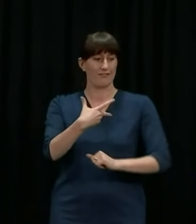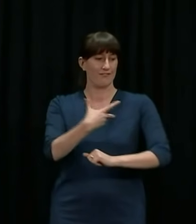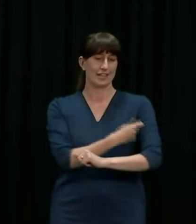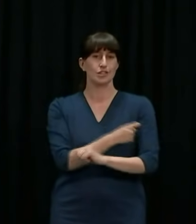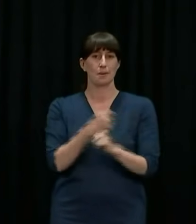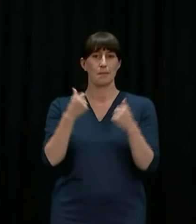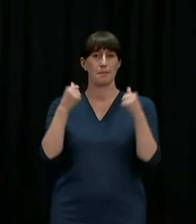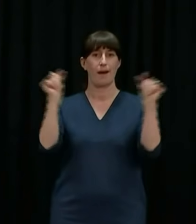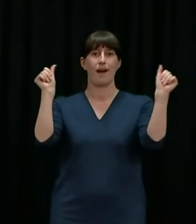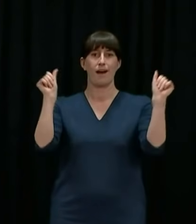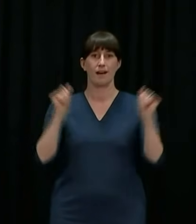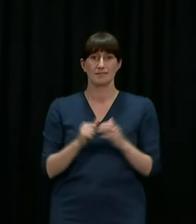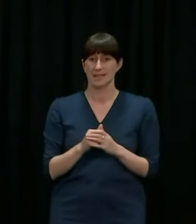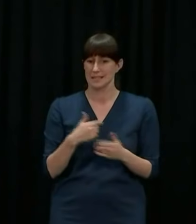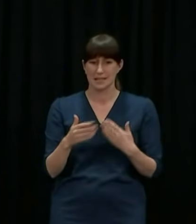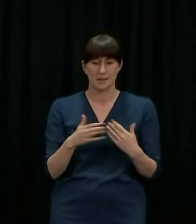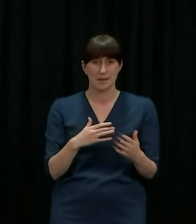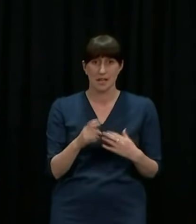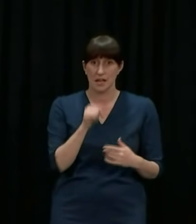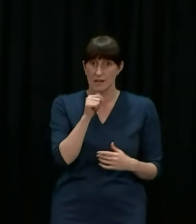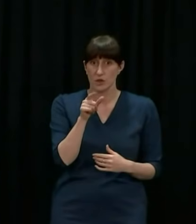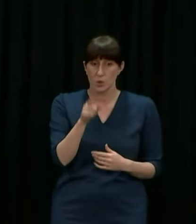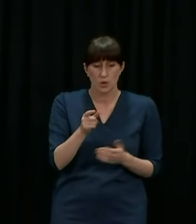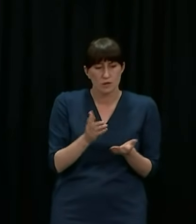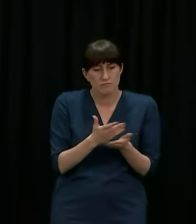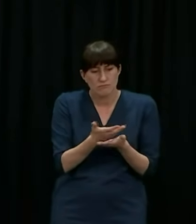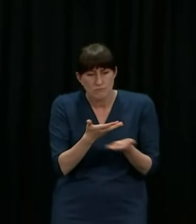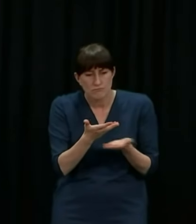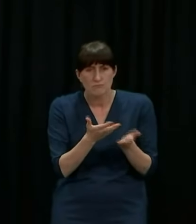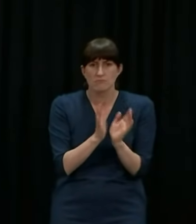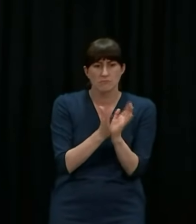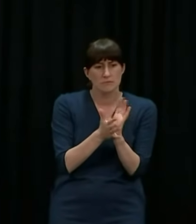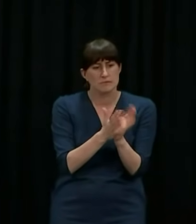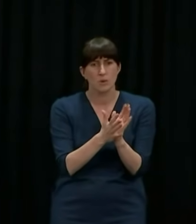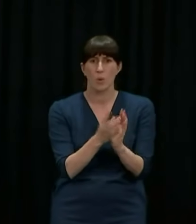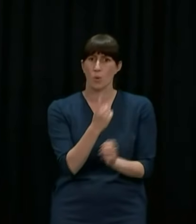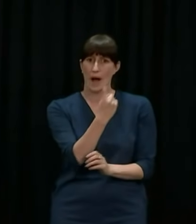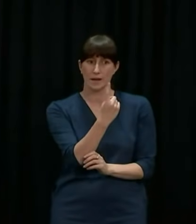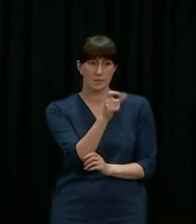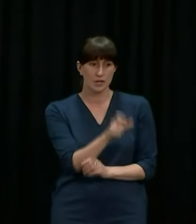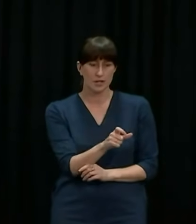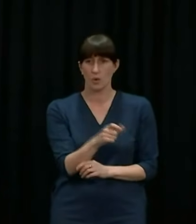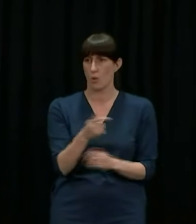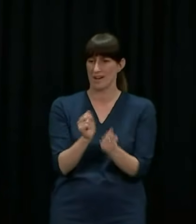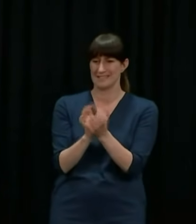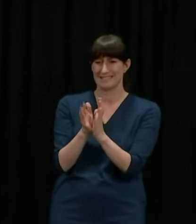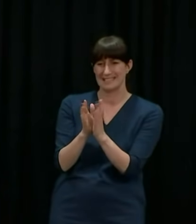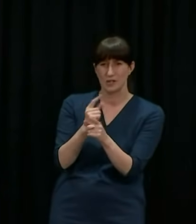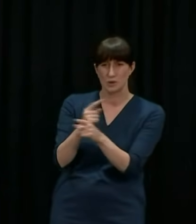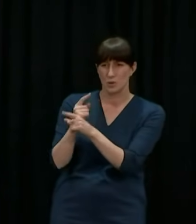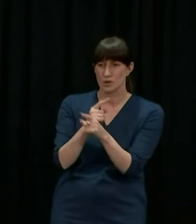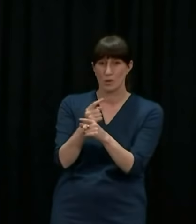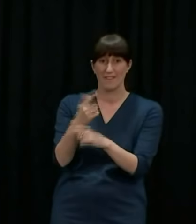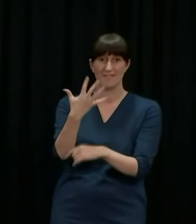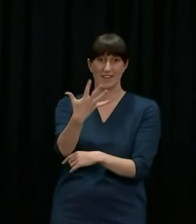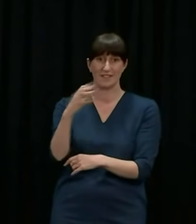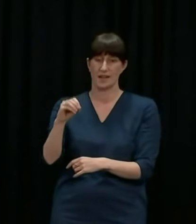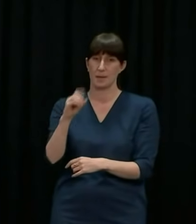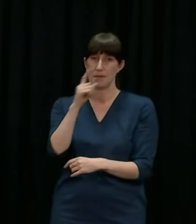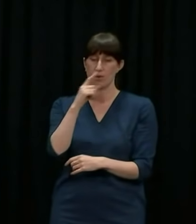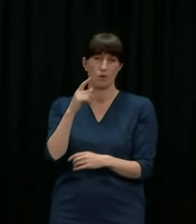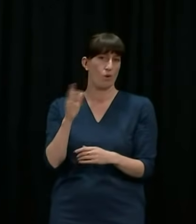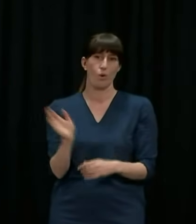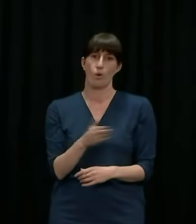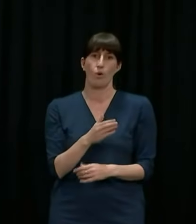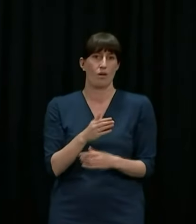person or 15 people that you convince to be vaccinated over the coming days, all of that is success and leading to a